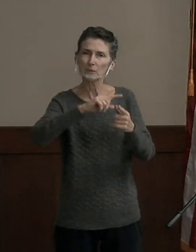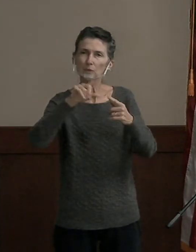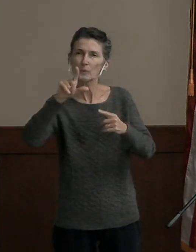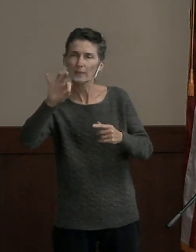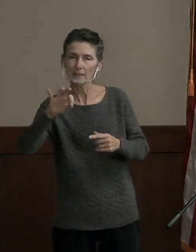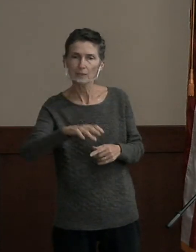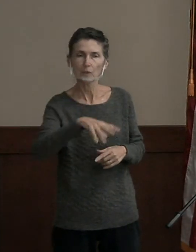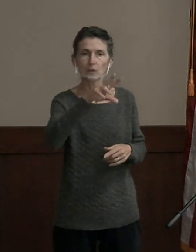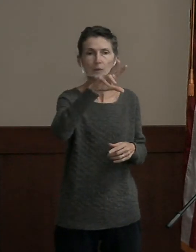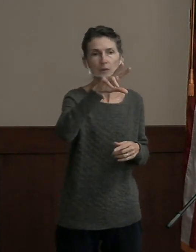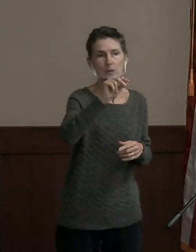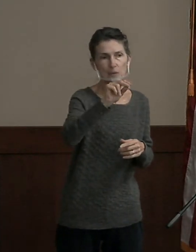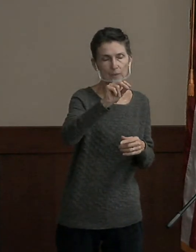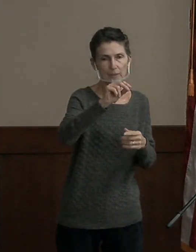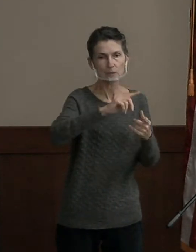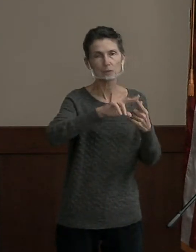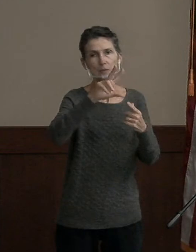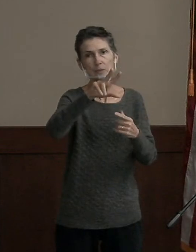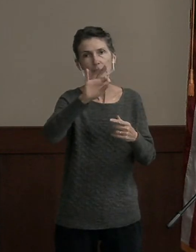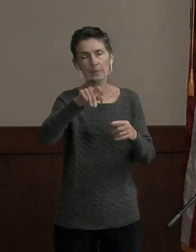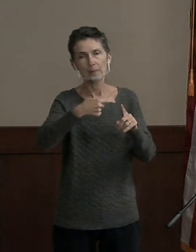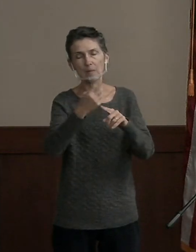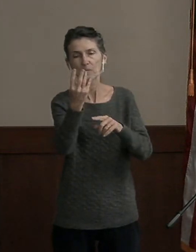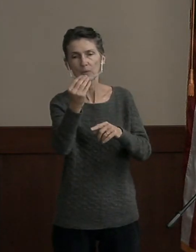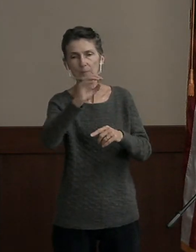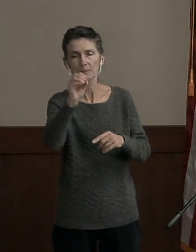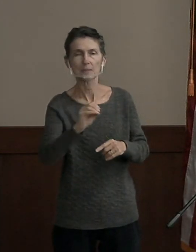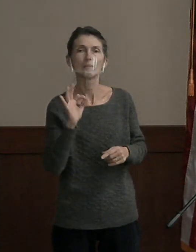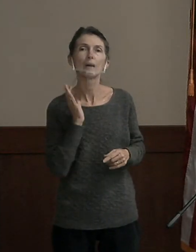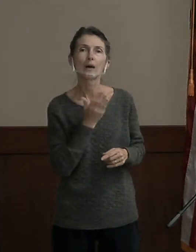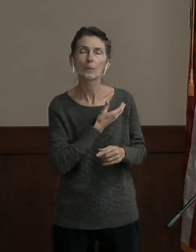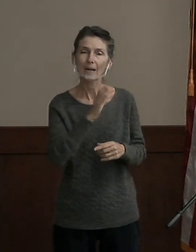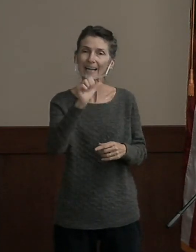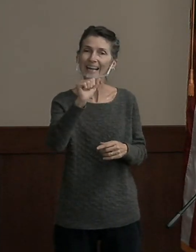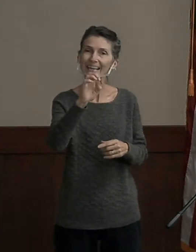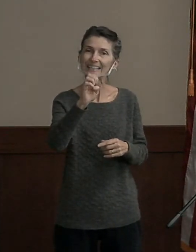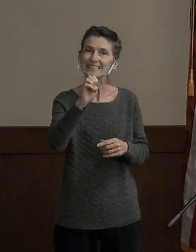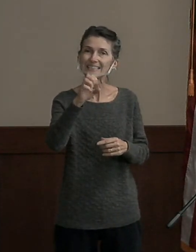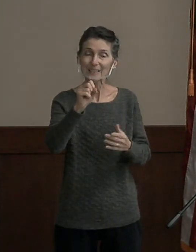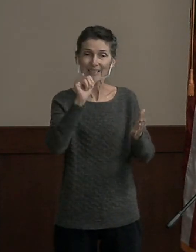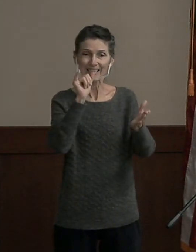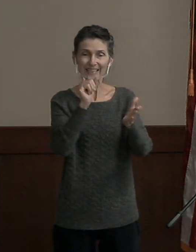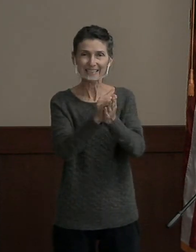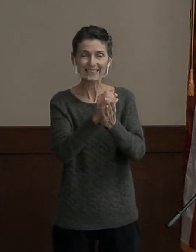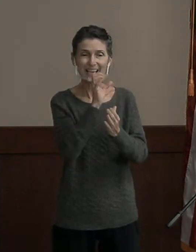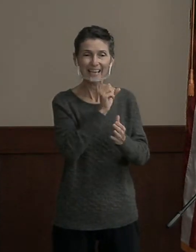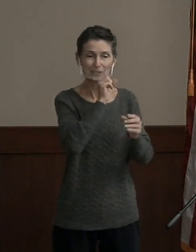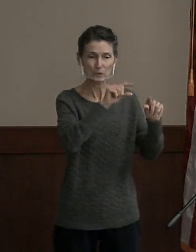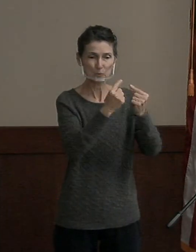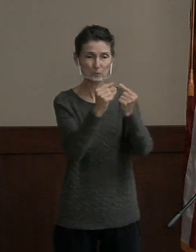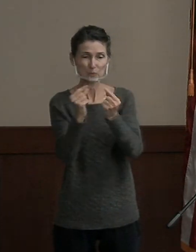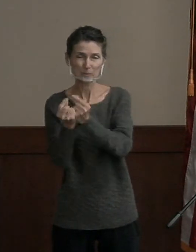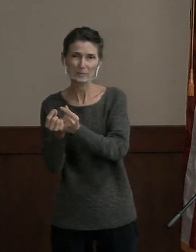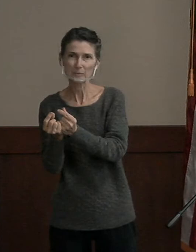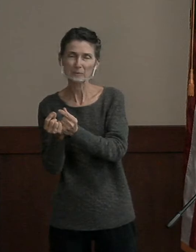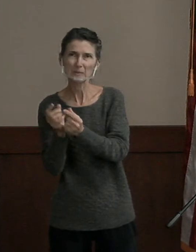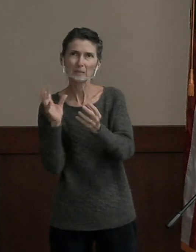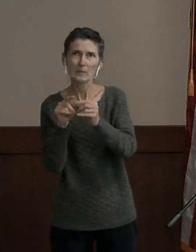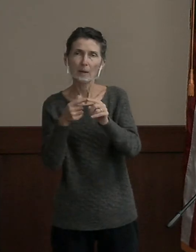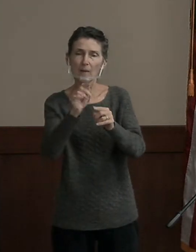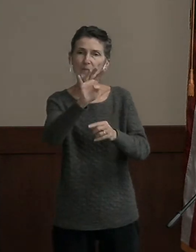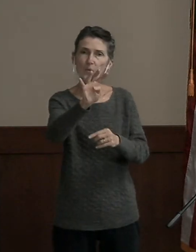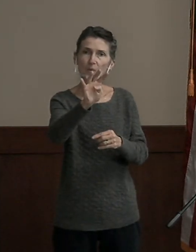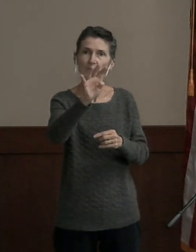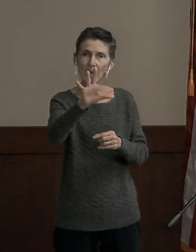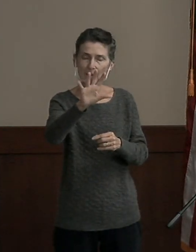to 39 respectively at about 14% of our cases. These respective age groups make up about 45%